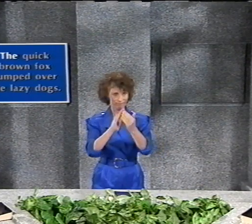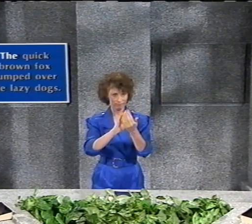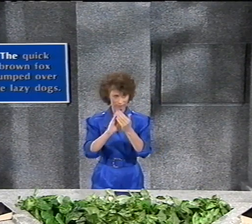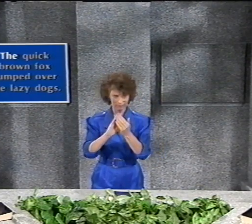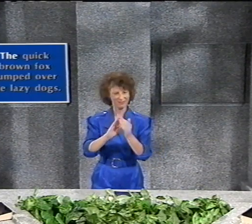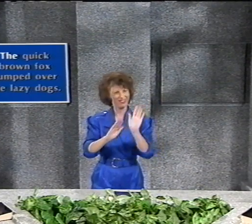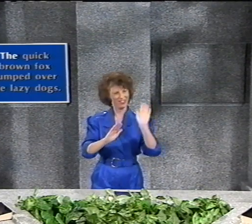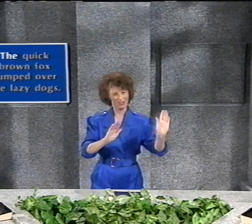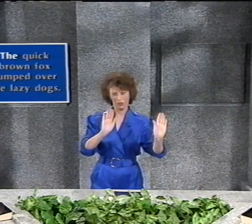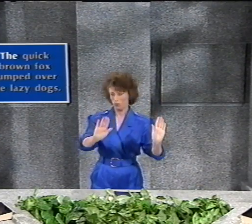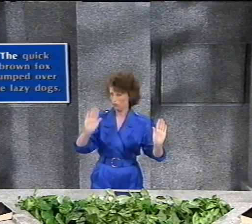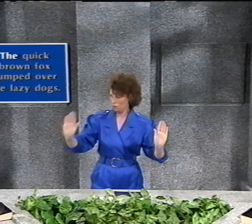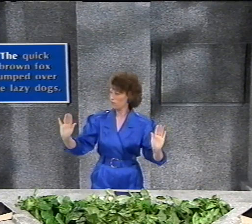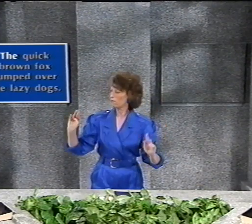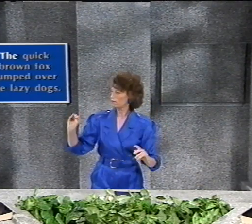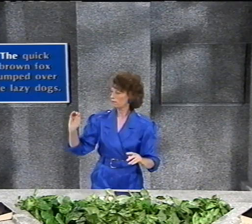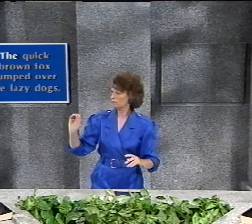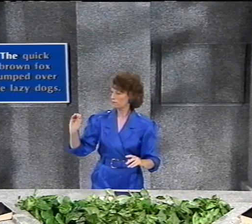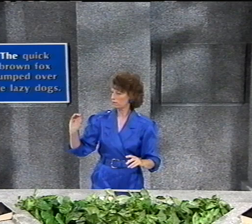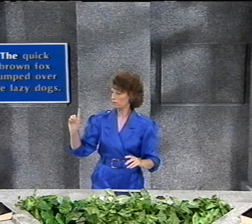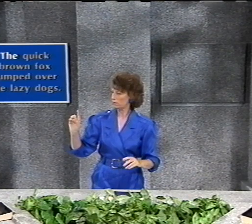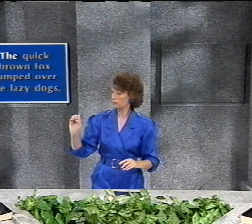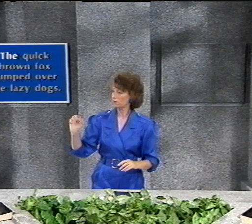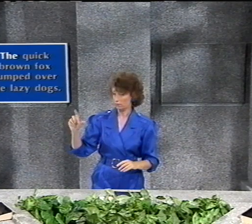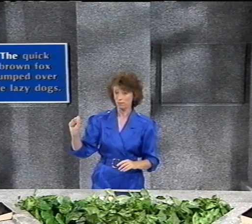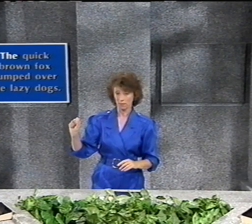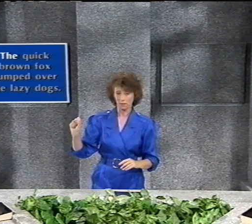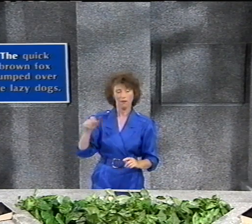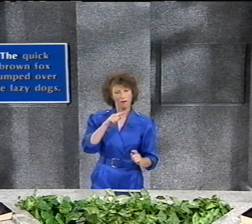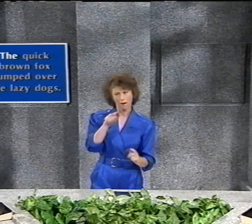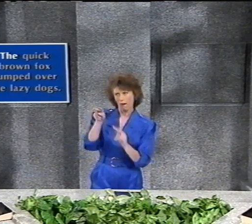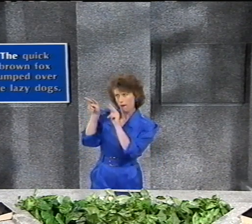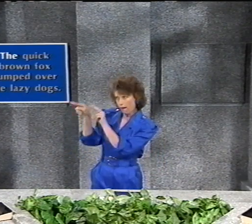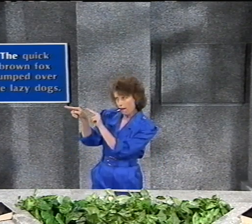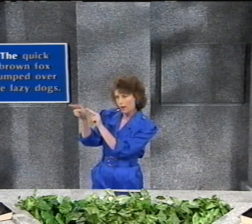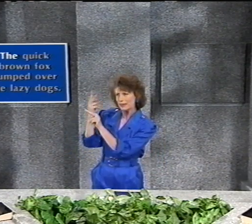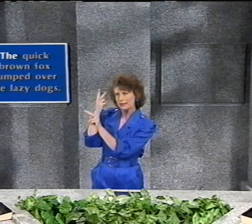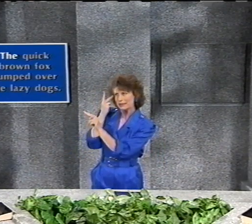and see what style or hand shape variations they use in forming individual letters.